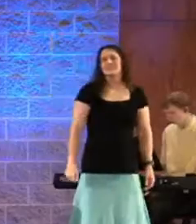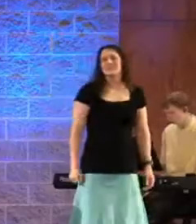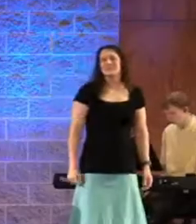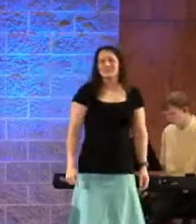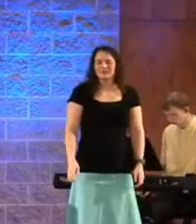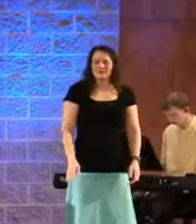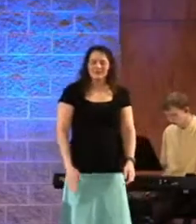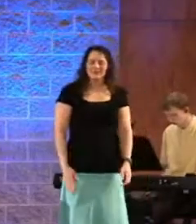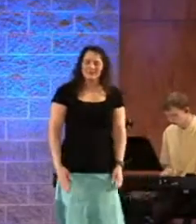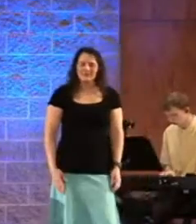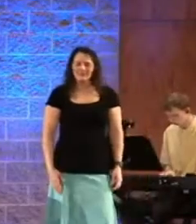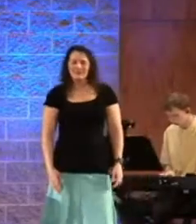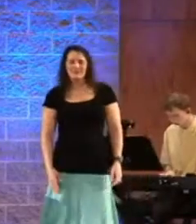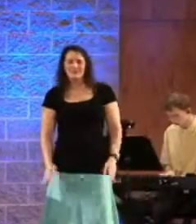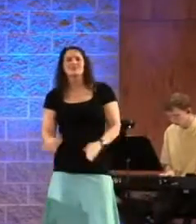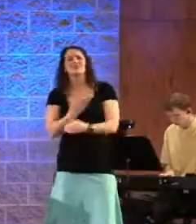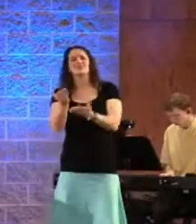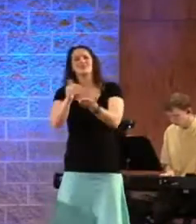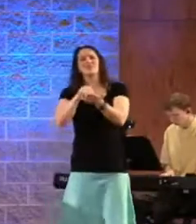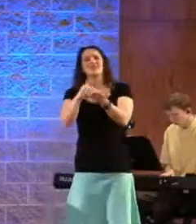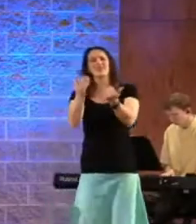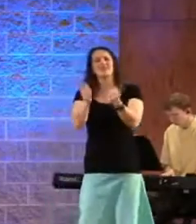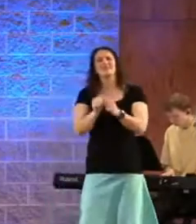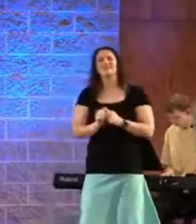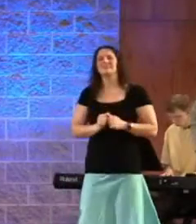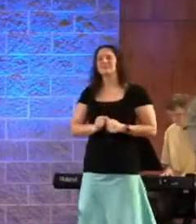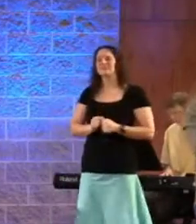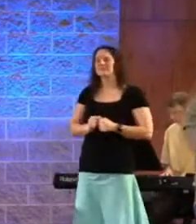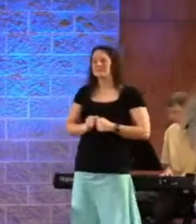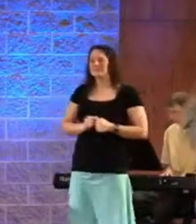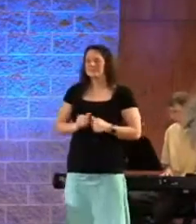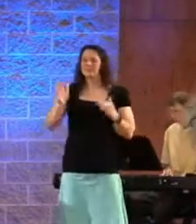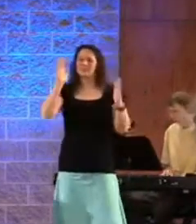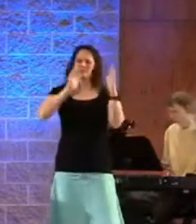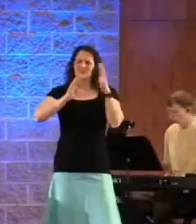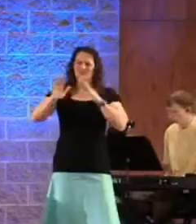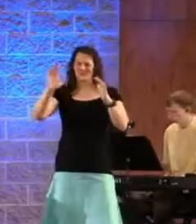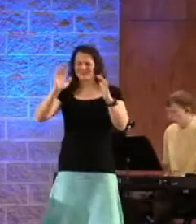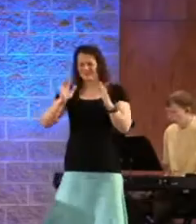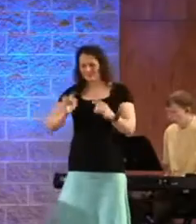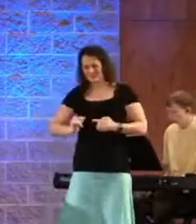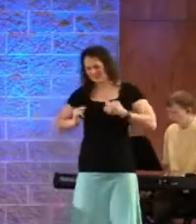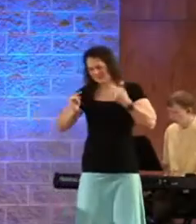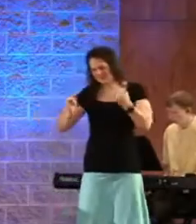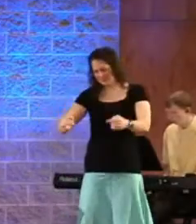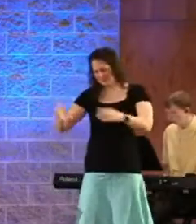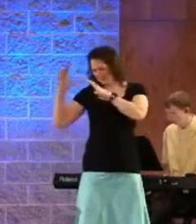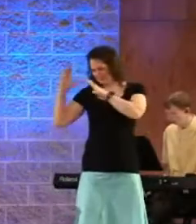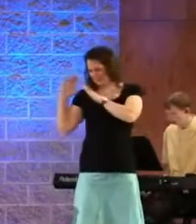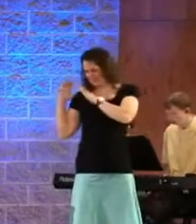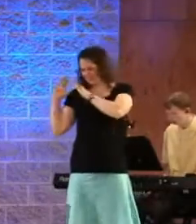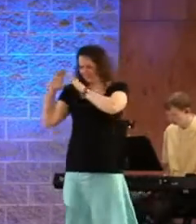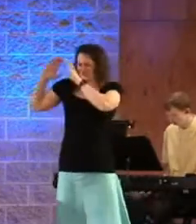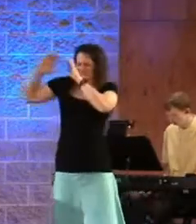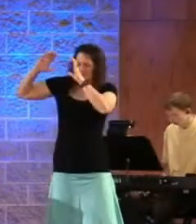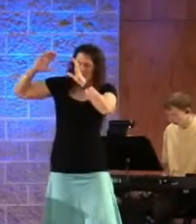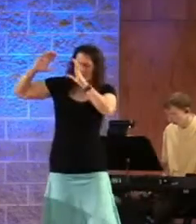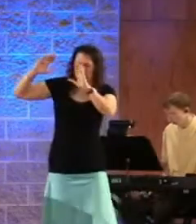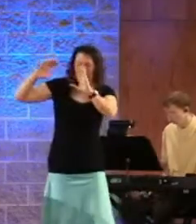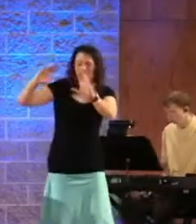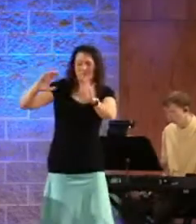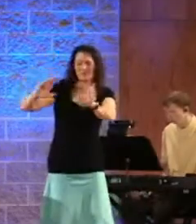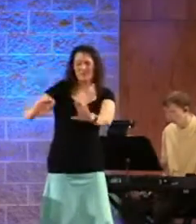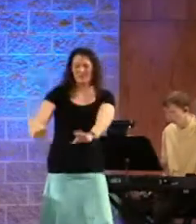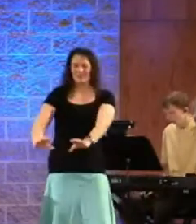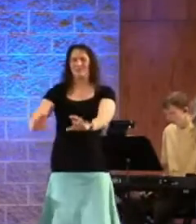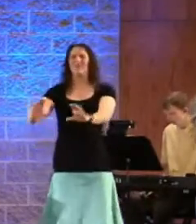Let's sing that again. I lay my burdens down. I lay my burdens down.